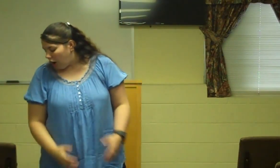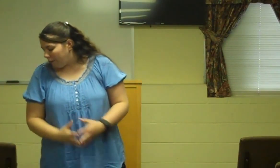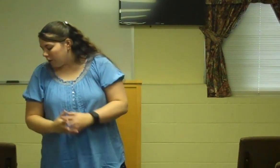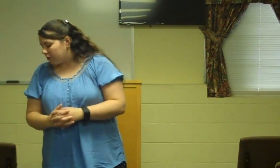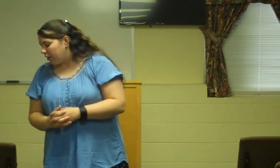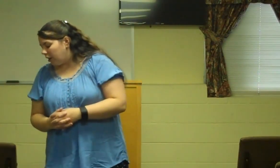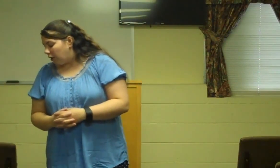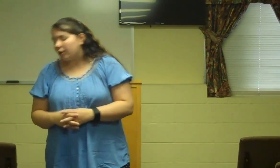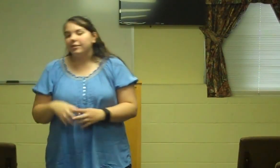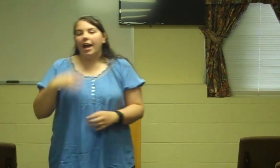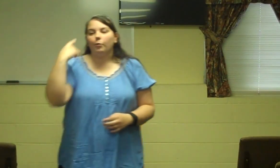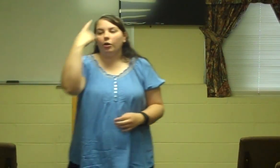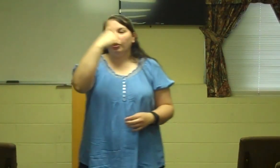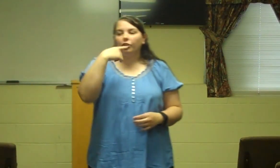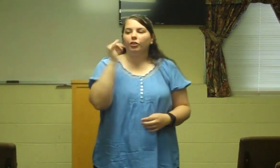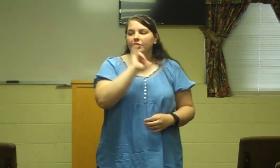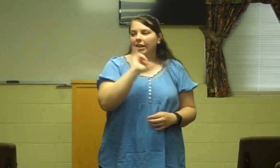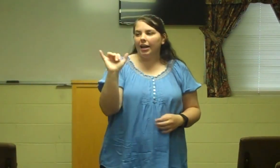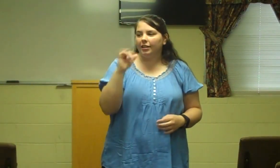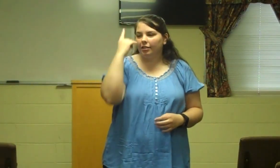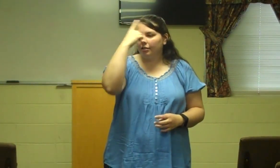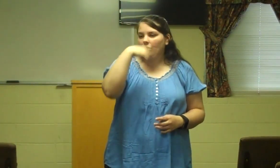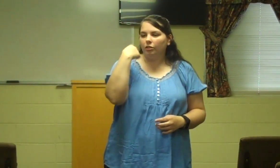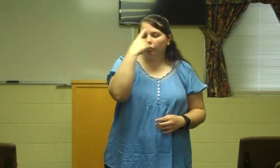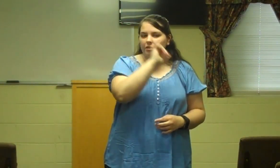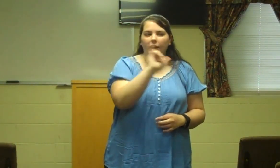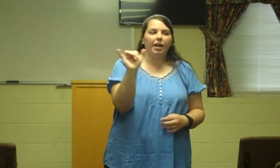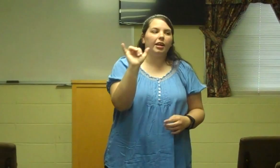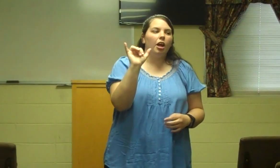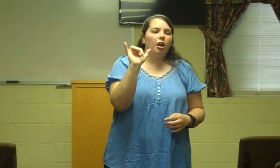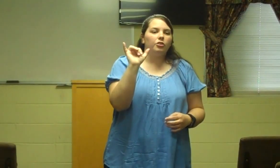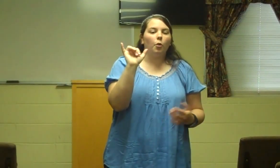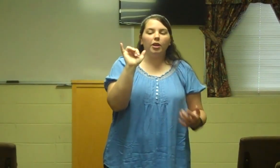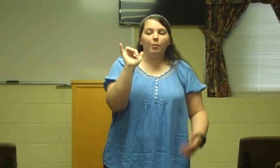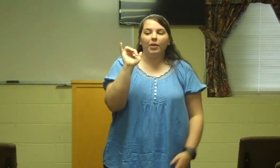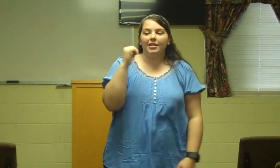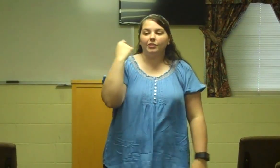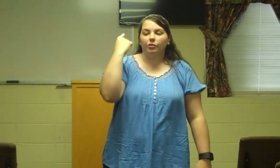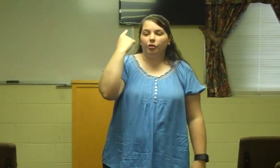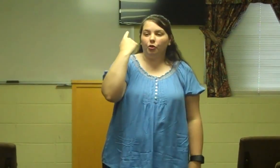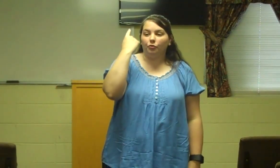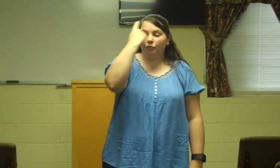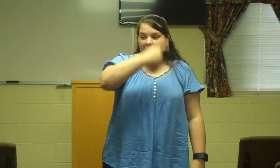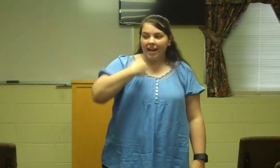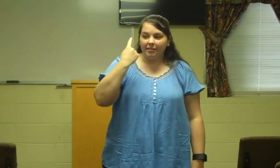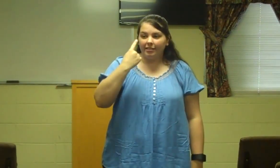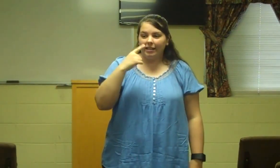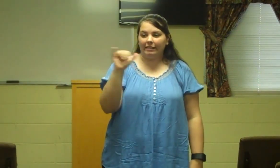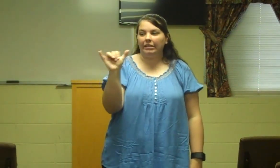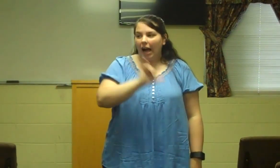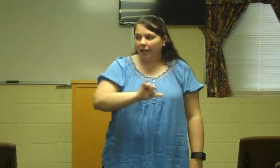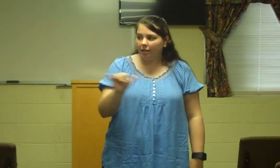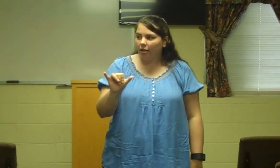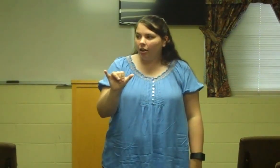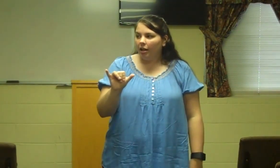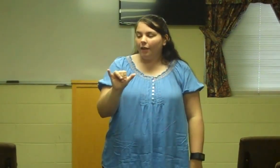All those. Looks like, we already learned looks like. So the way to remember that is your face is like. If